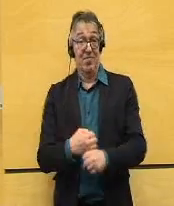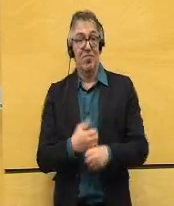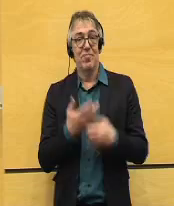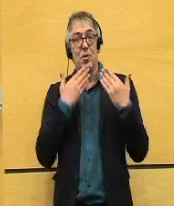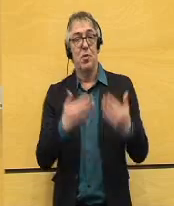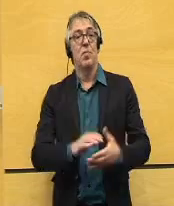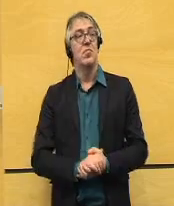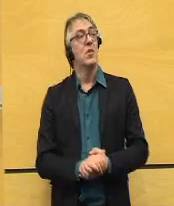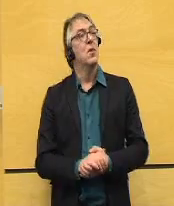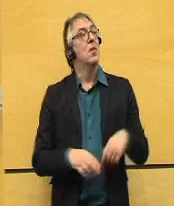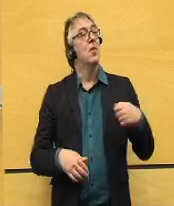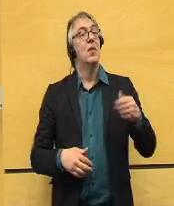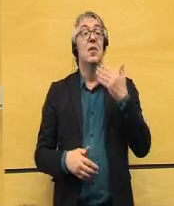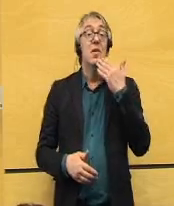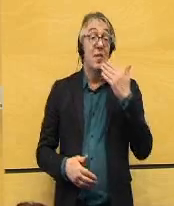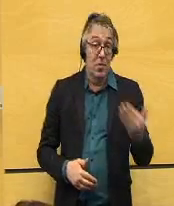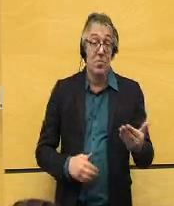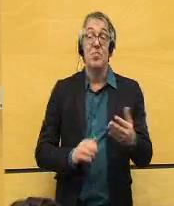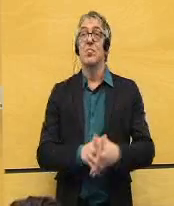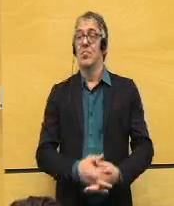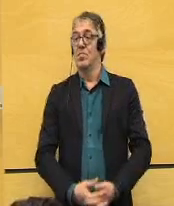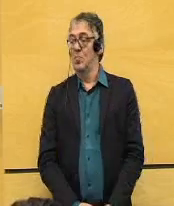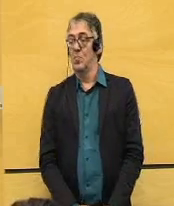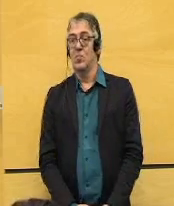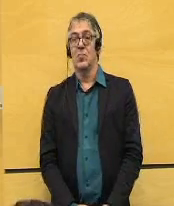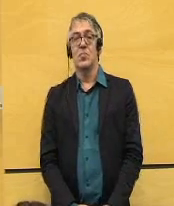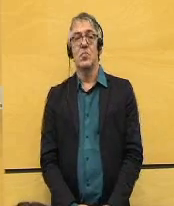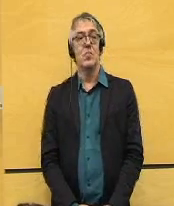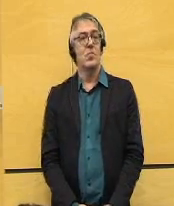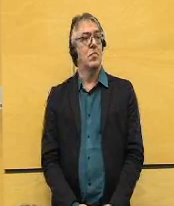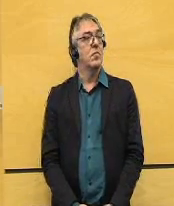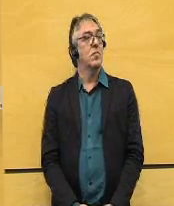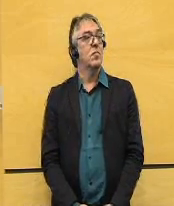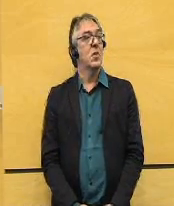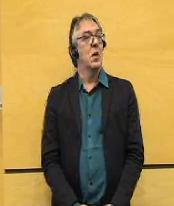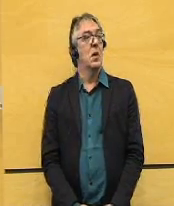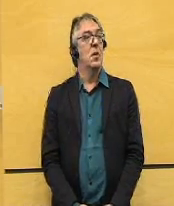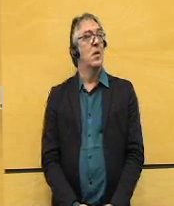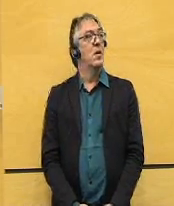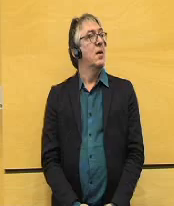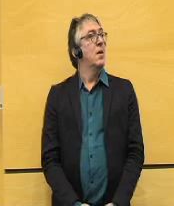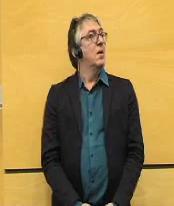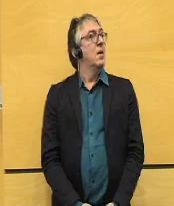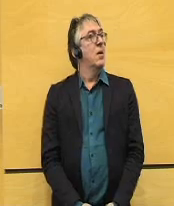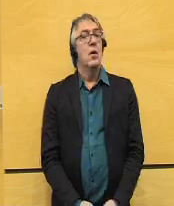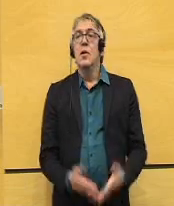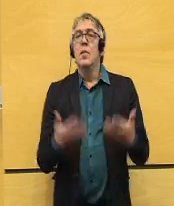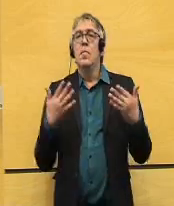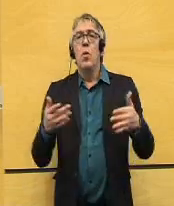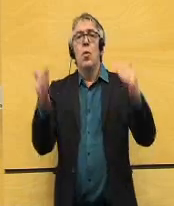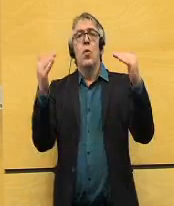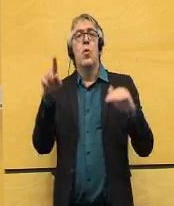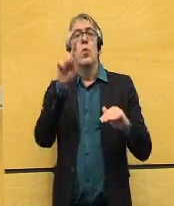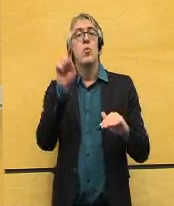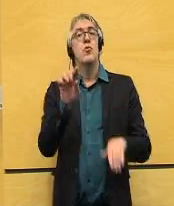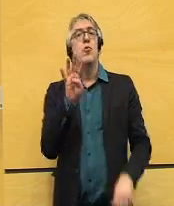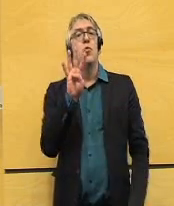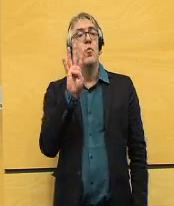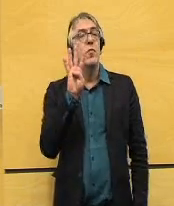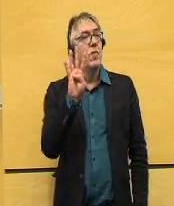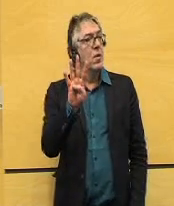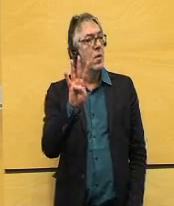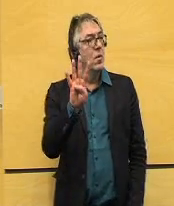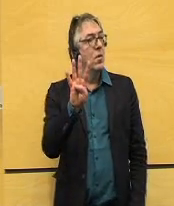Thank you very much to Professor Vichit. Then we go to the question number 4, where I give a floor to Mrs.